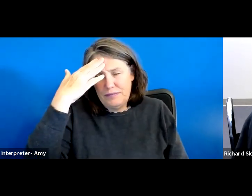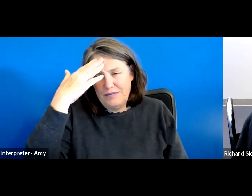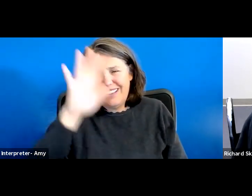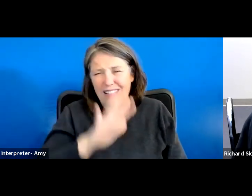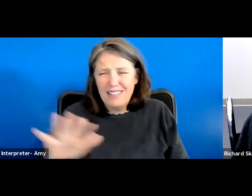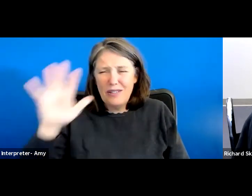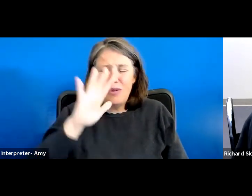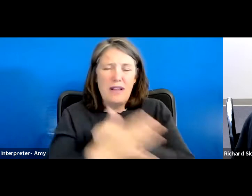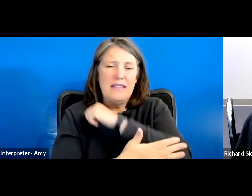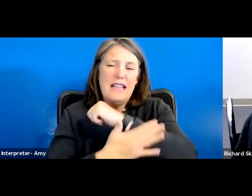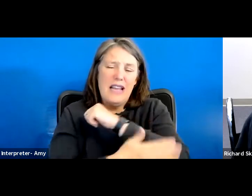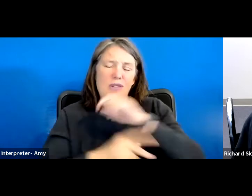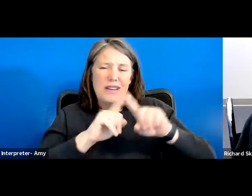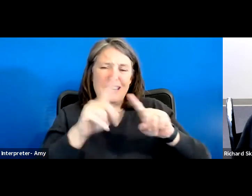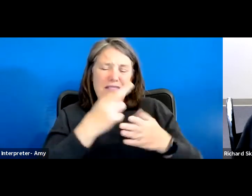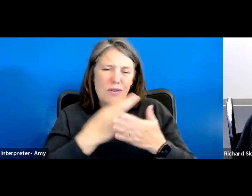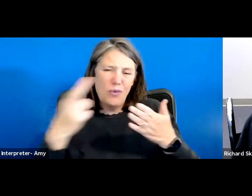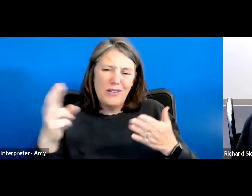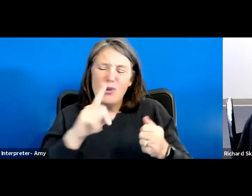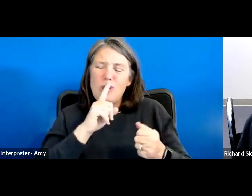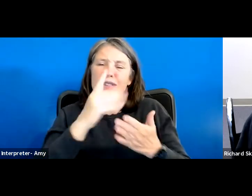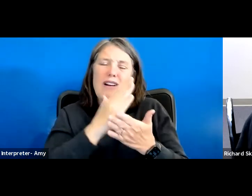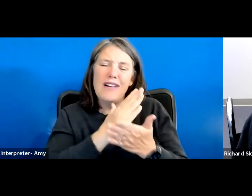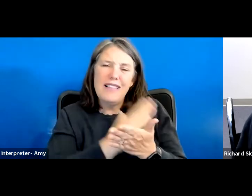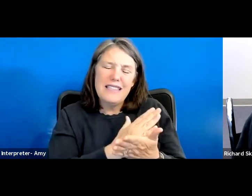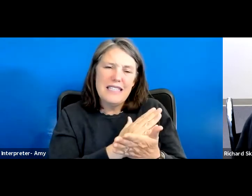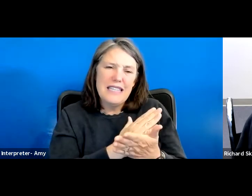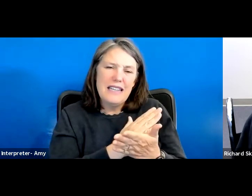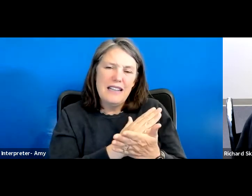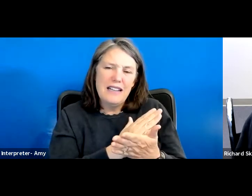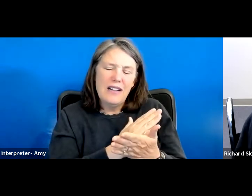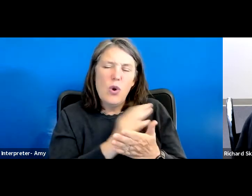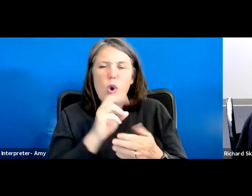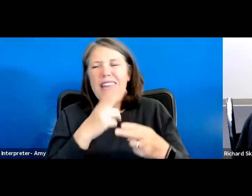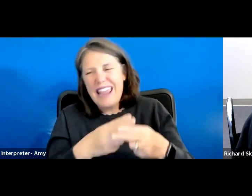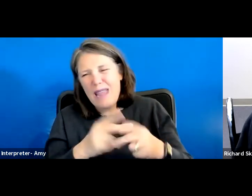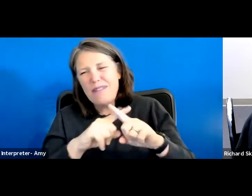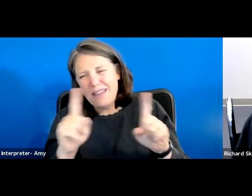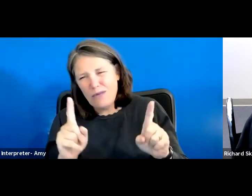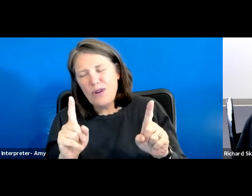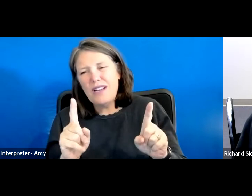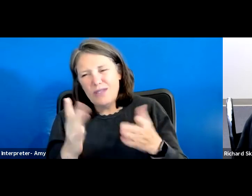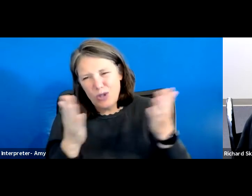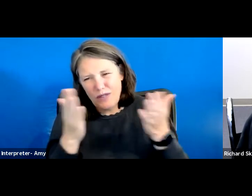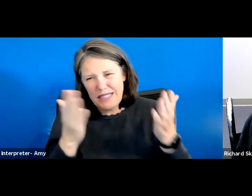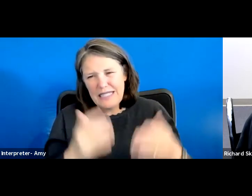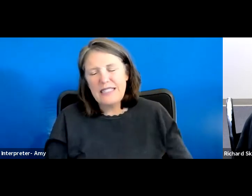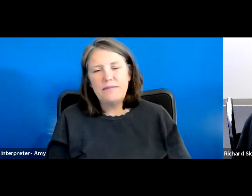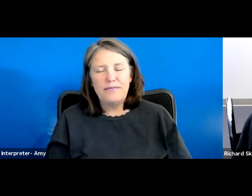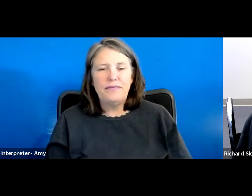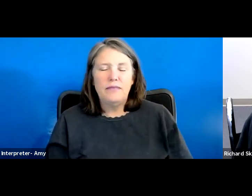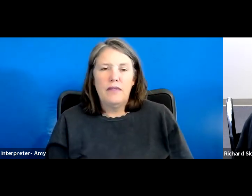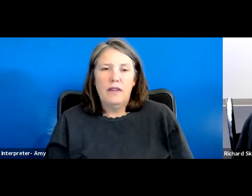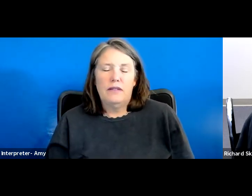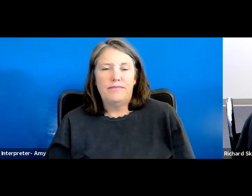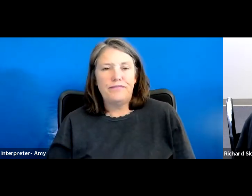country, I know that different resources are listed as or named as different services. So, but